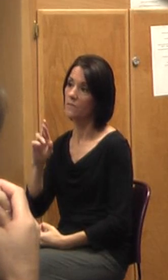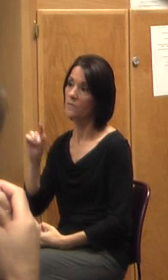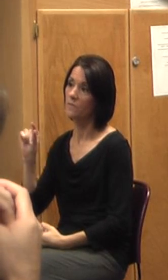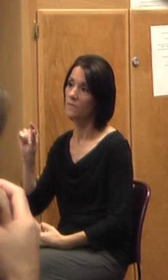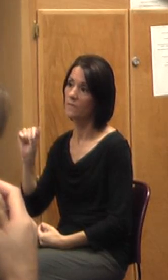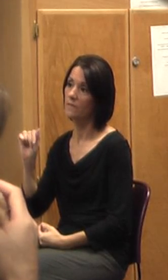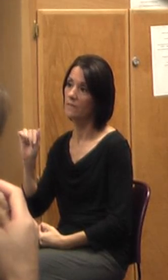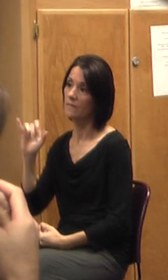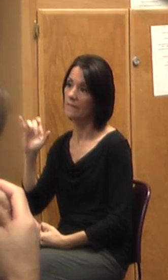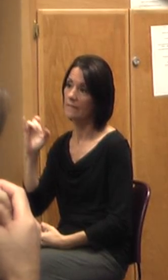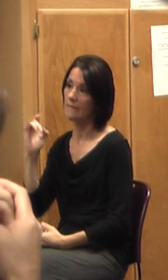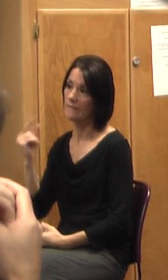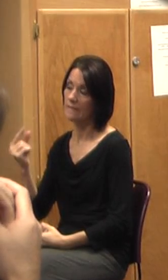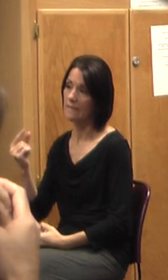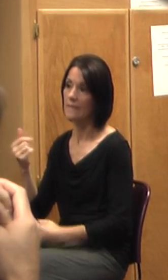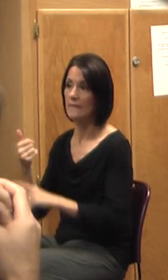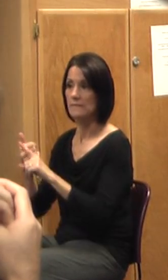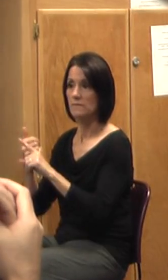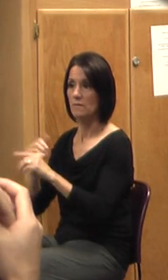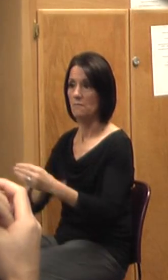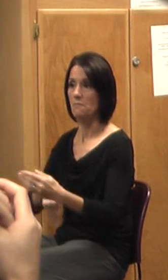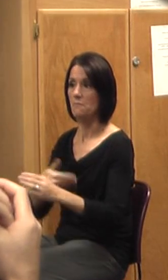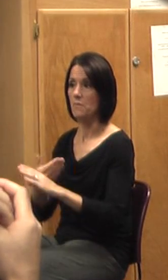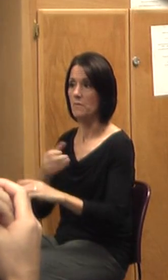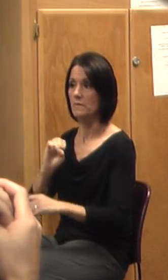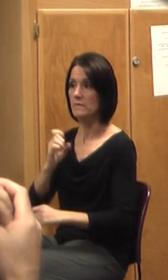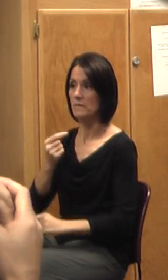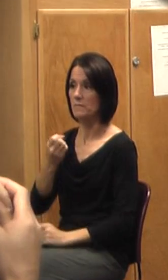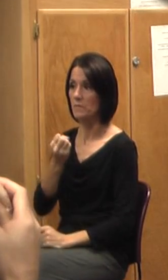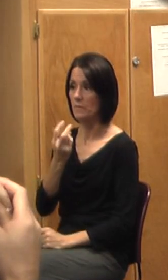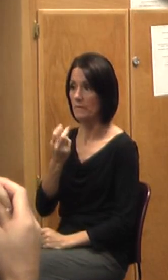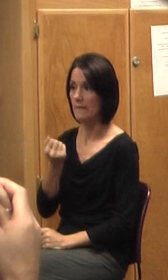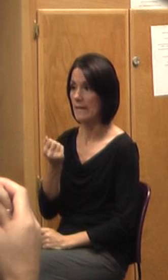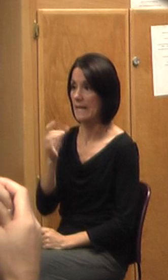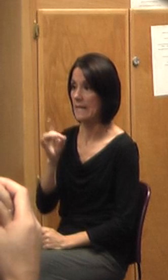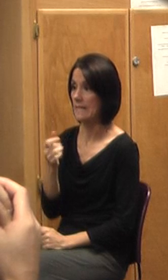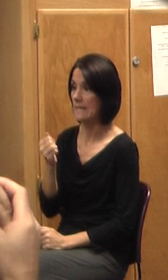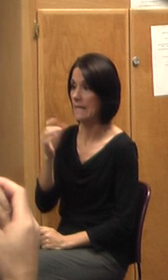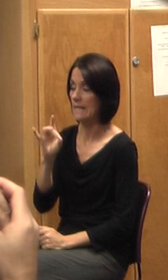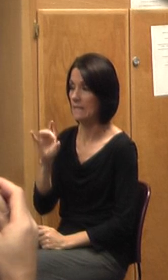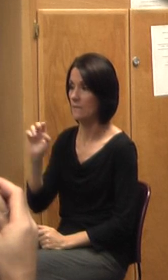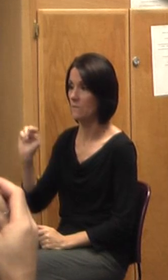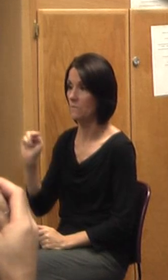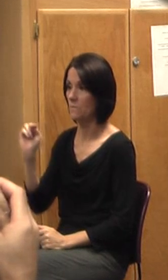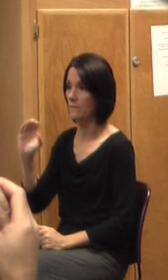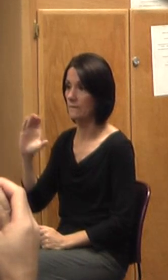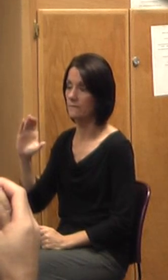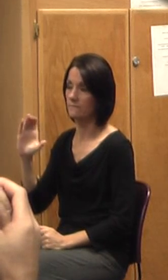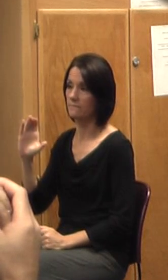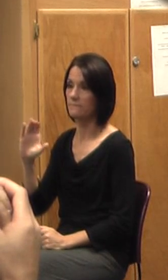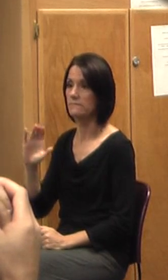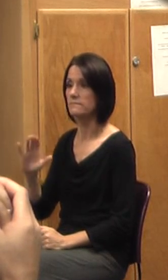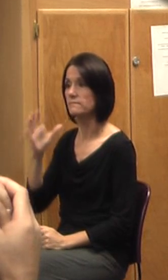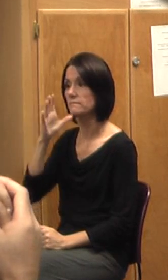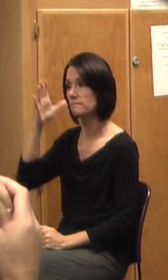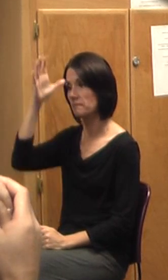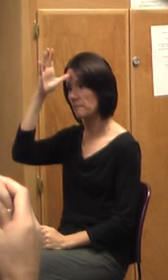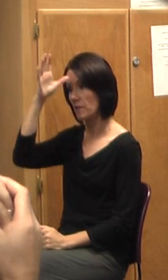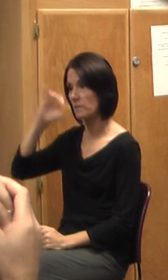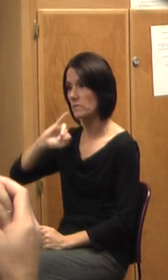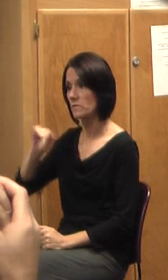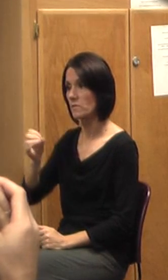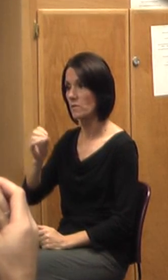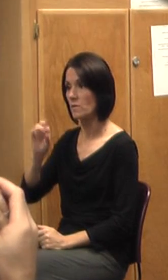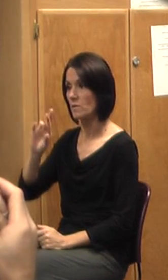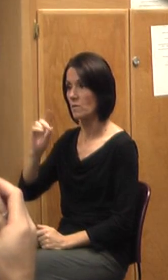Gatling, who was born on September 12, 1818 in North Carolina. His parents were Jordan